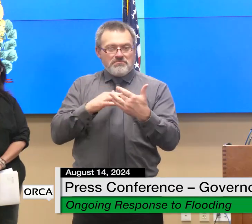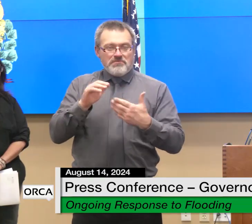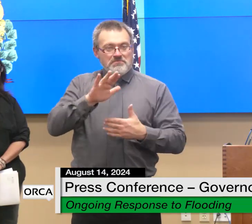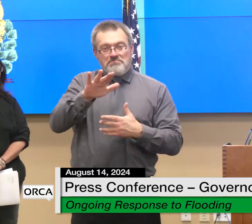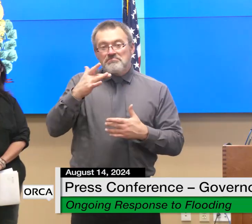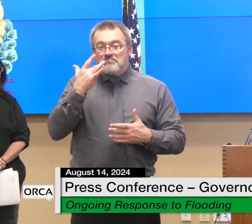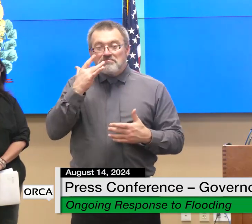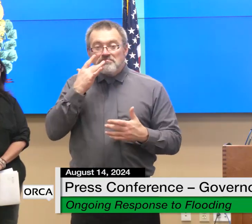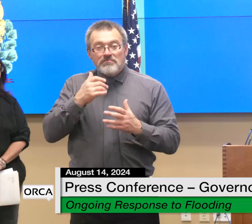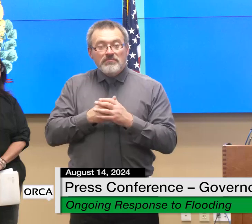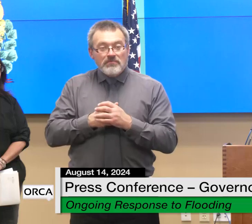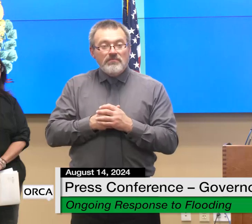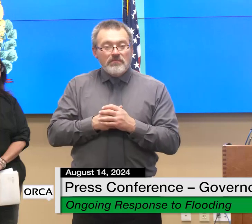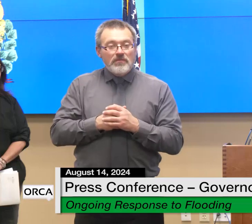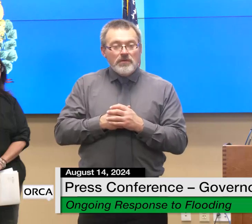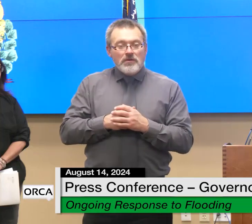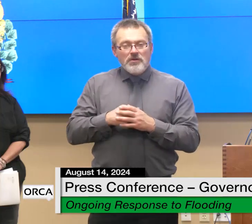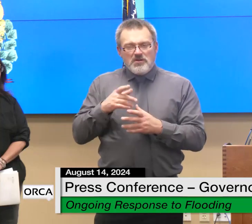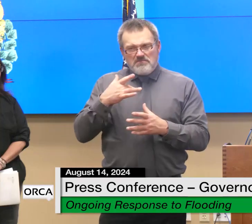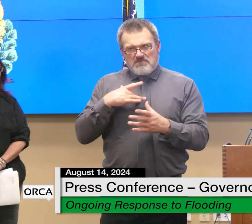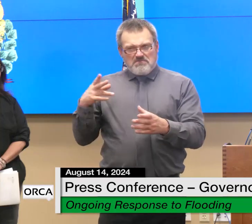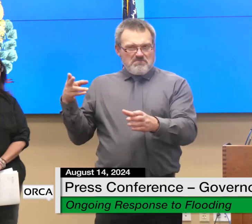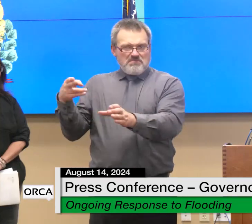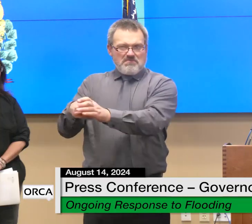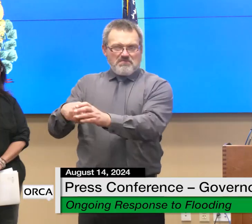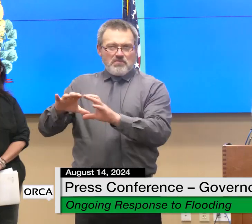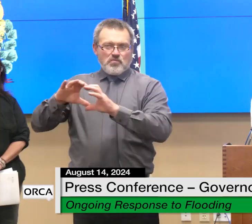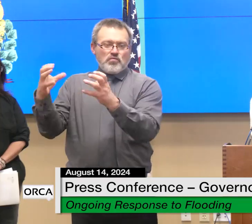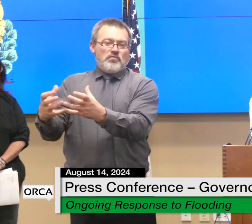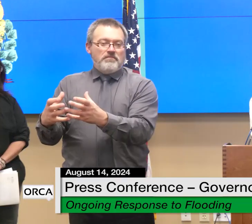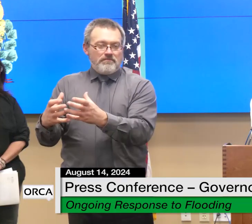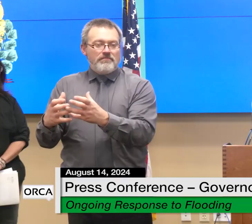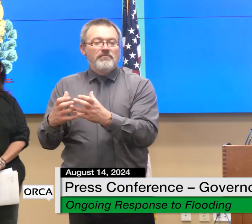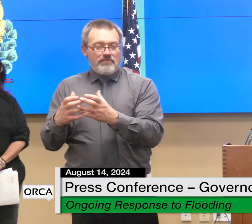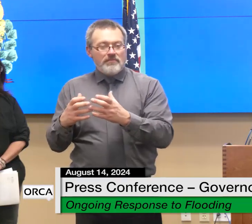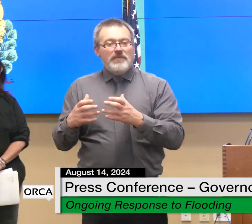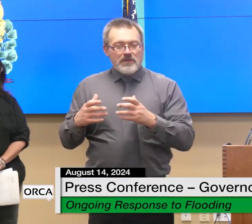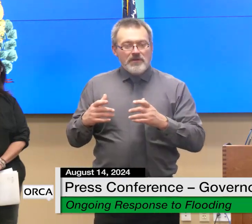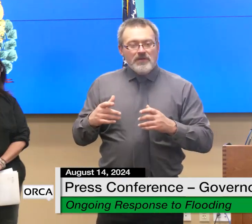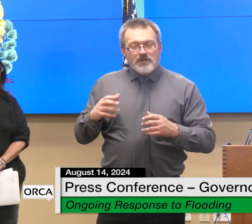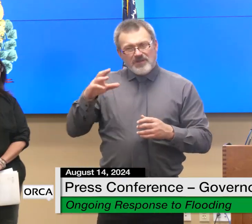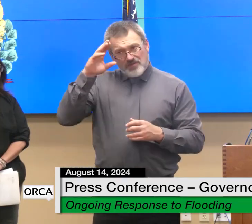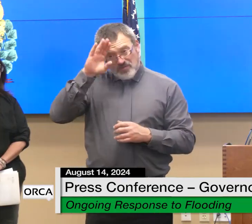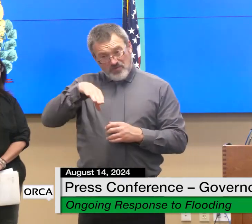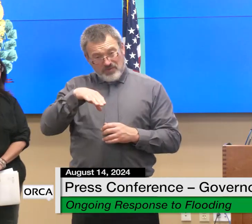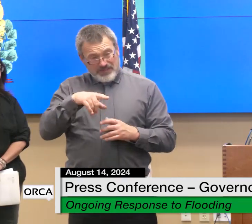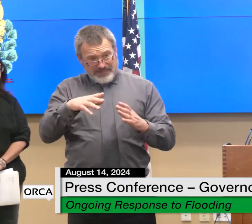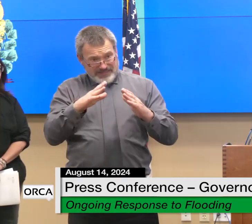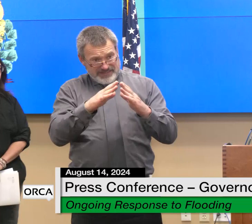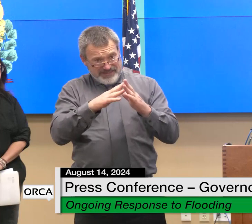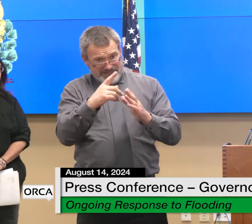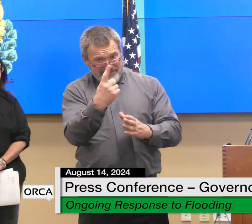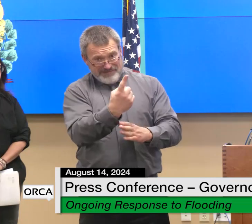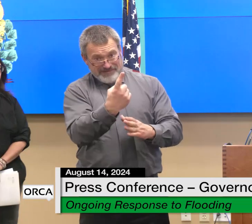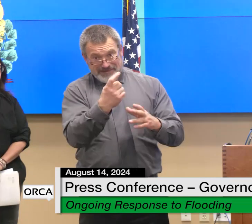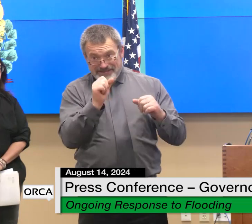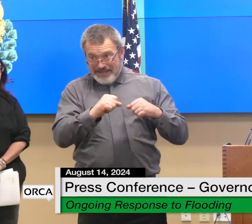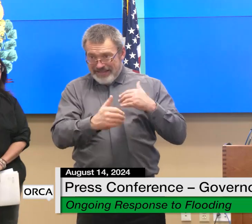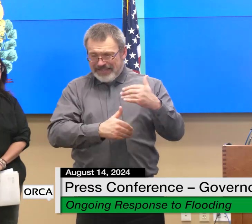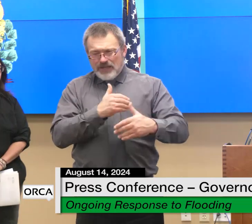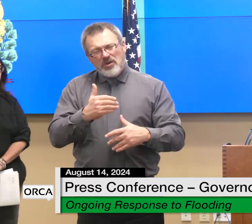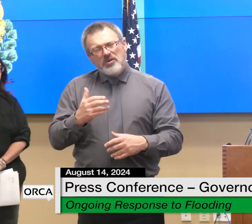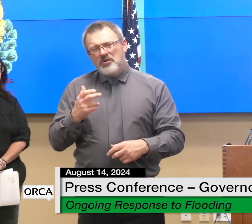own. Those in municipal government can't do it on their own. So don't take for granted that someone else will do